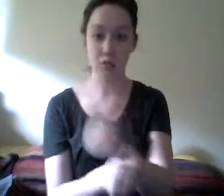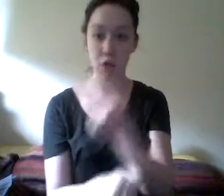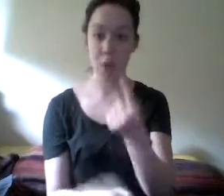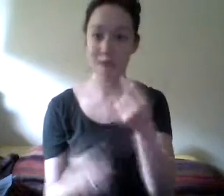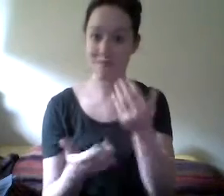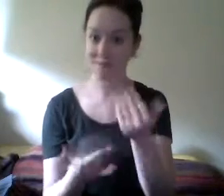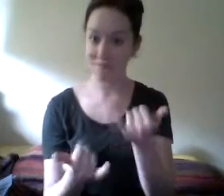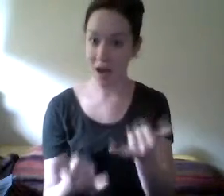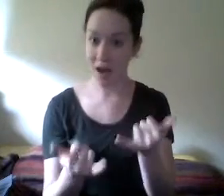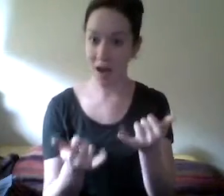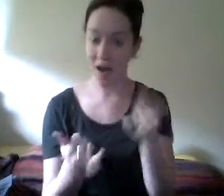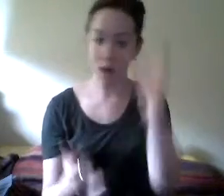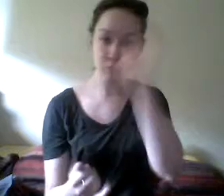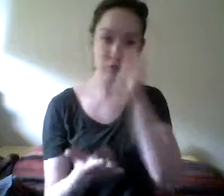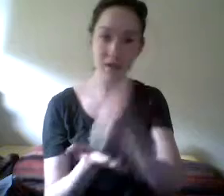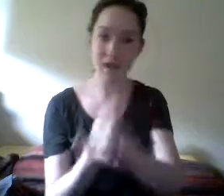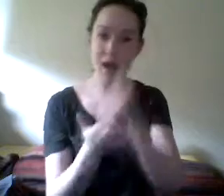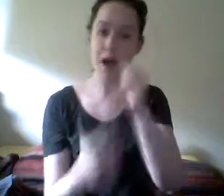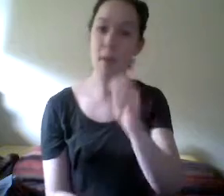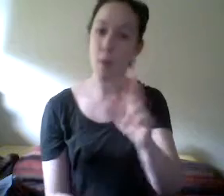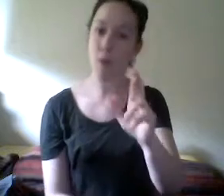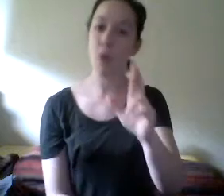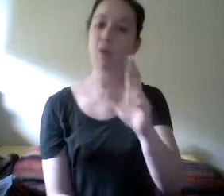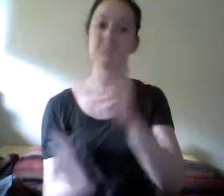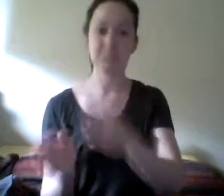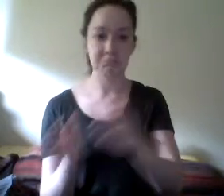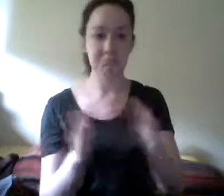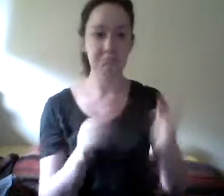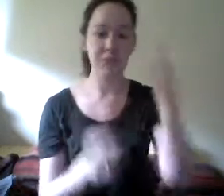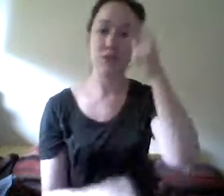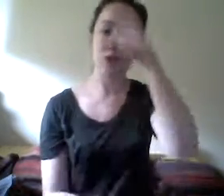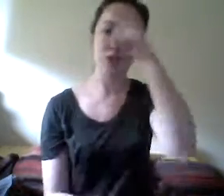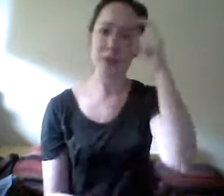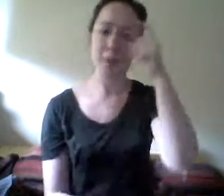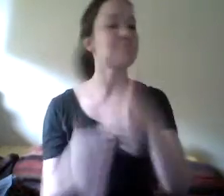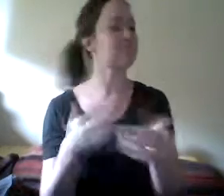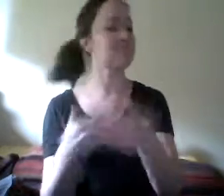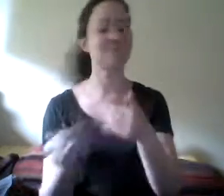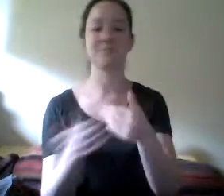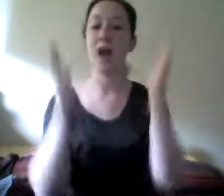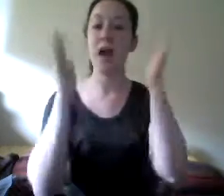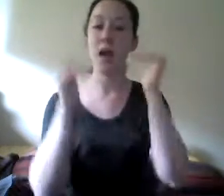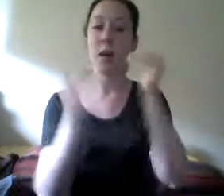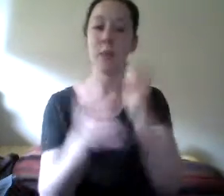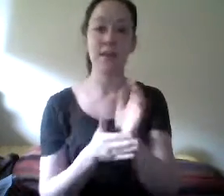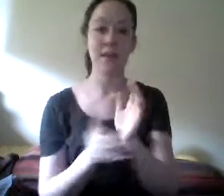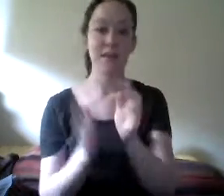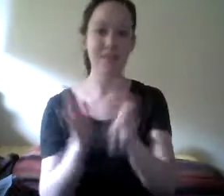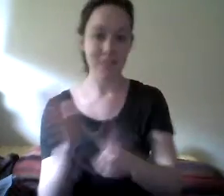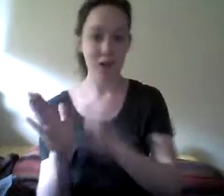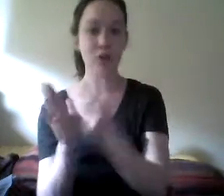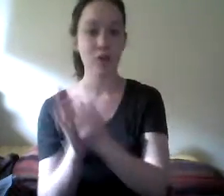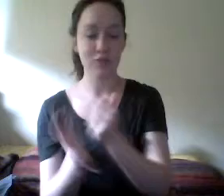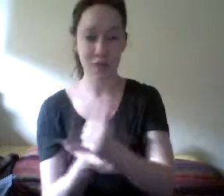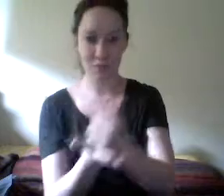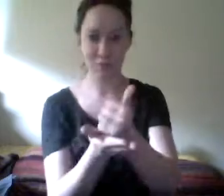or if you're just getting ready for it over the summer, but no matter what, I hope these videos benefit you in the way that you need them. So Lesson 1 is going